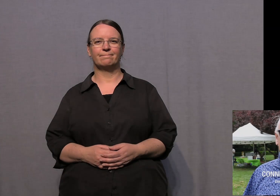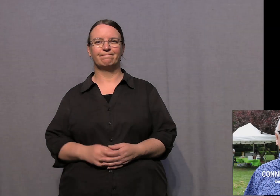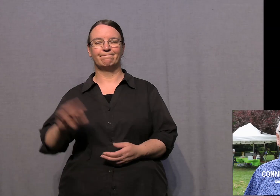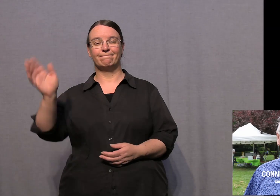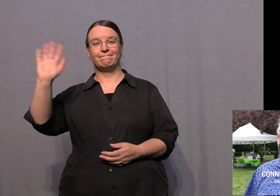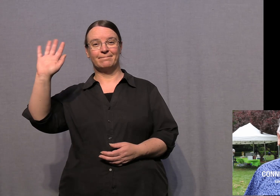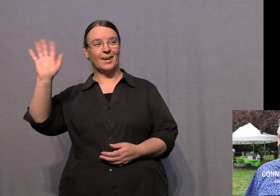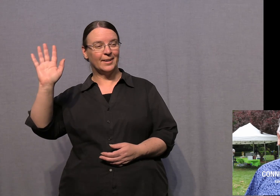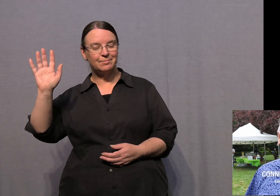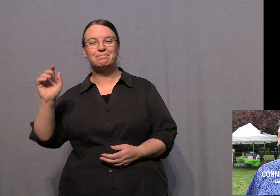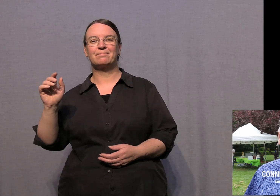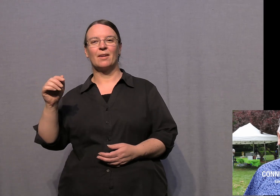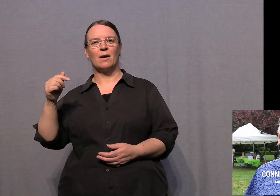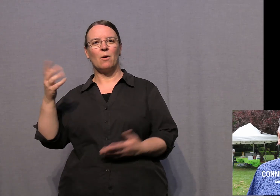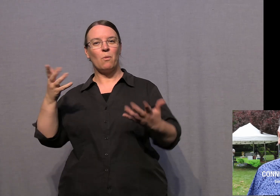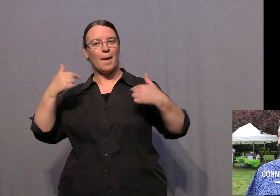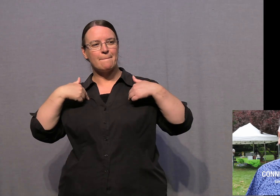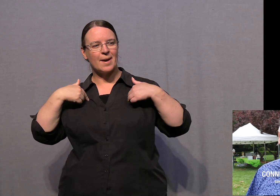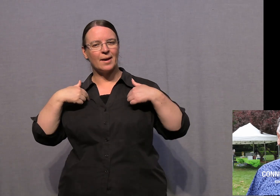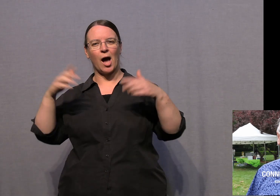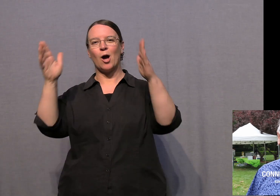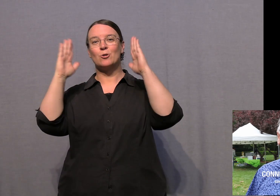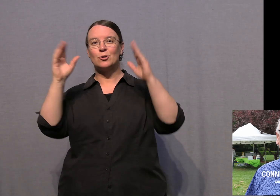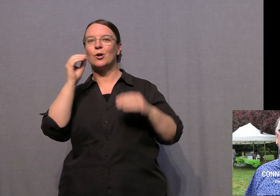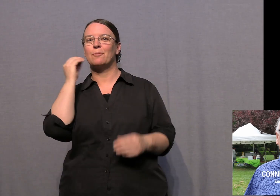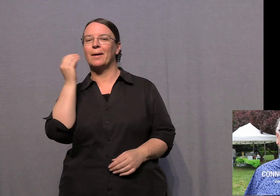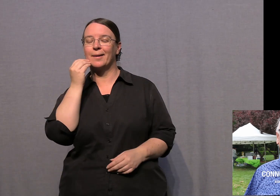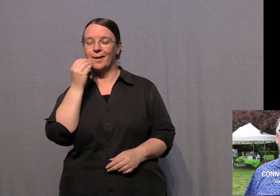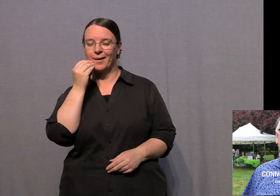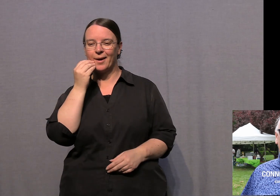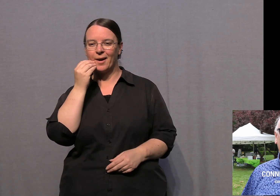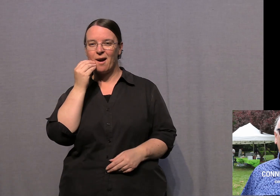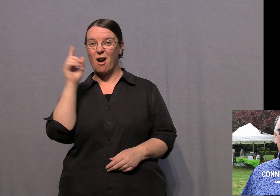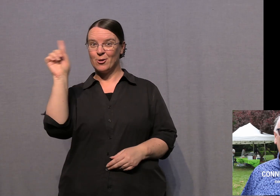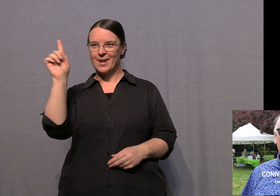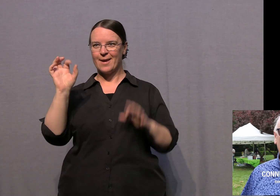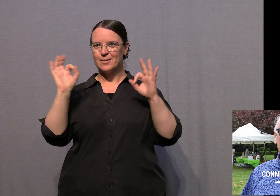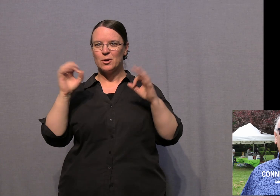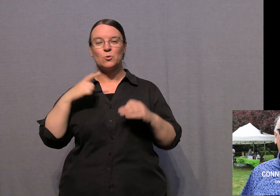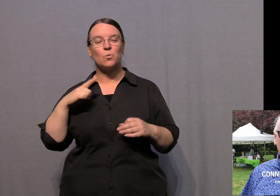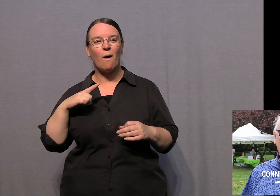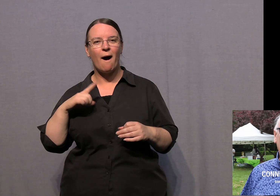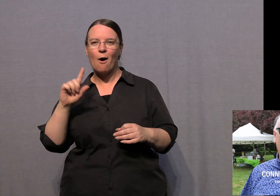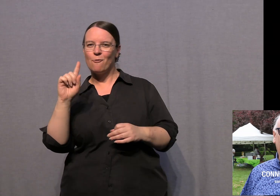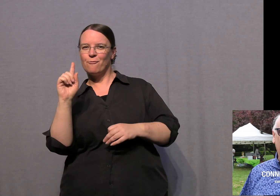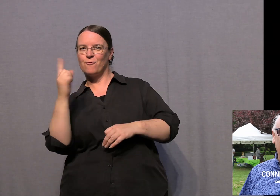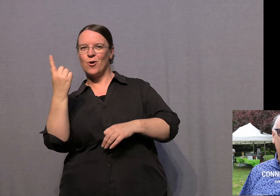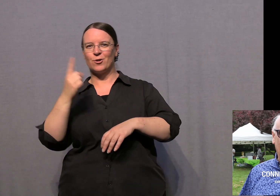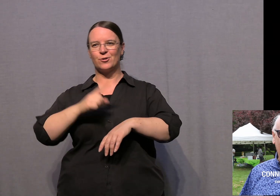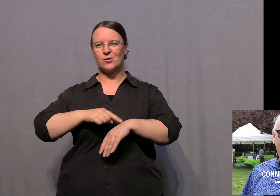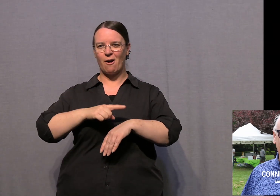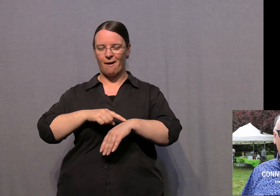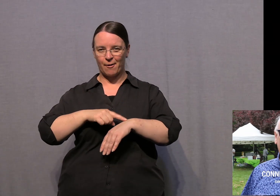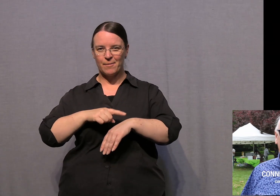Hi everyone. I'm actually at a picnic, a church picnic, and today's a very special day because it's the first day since